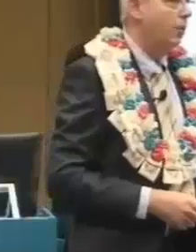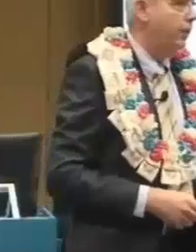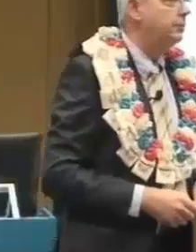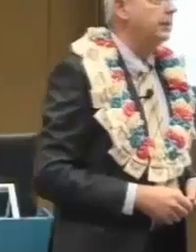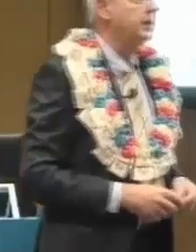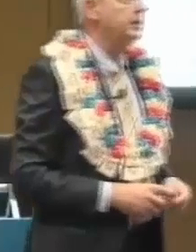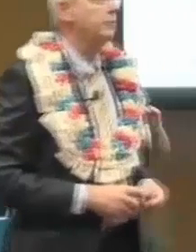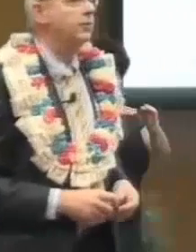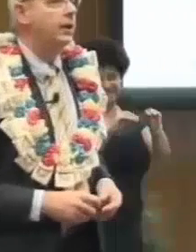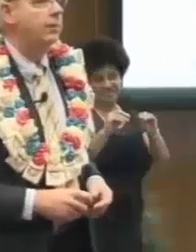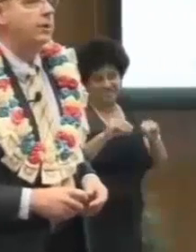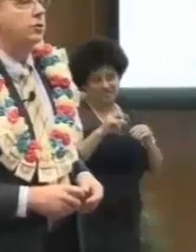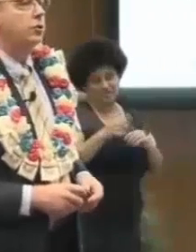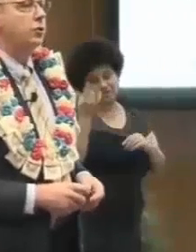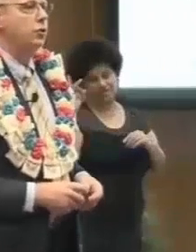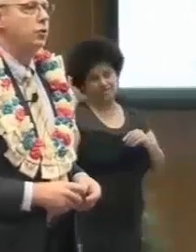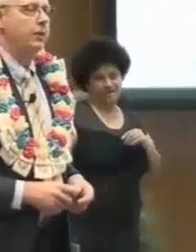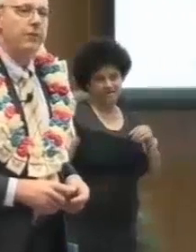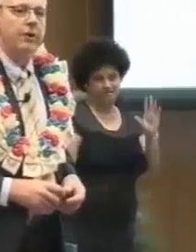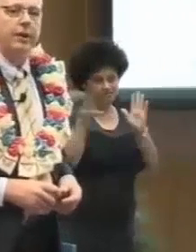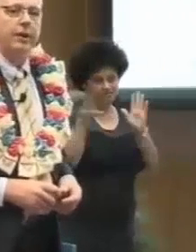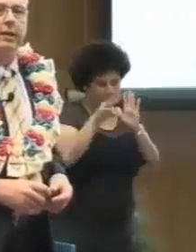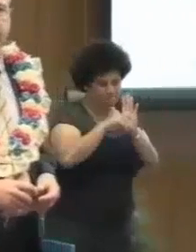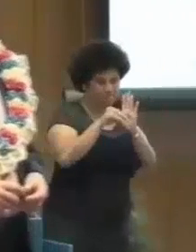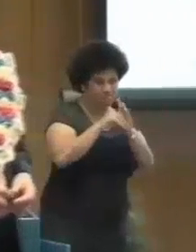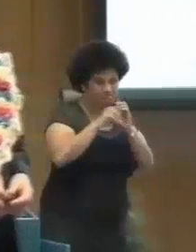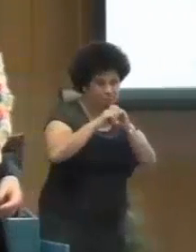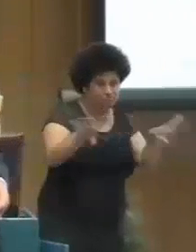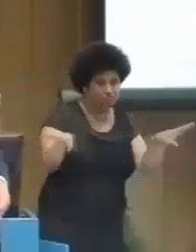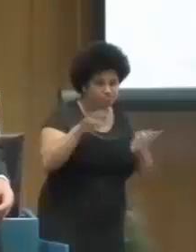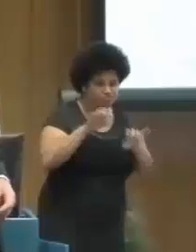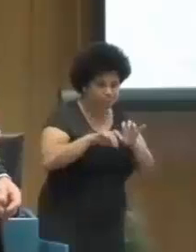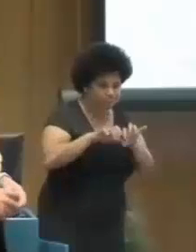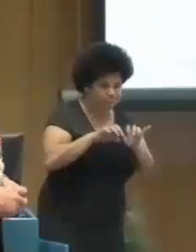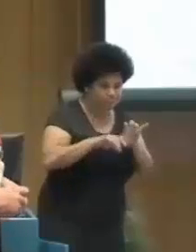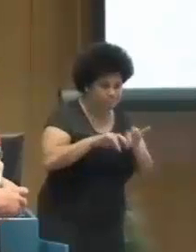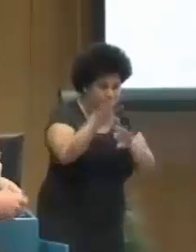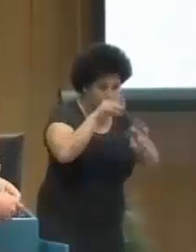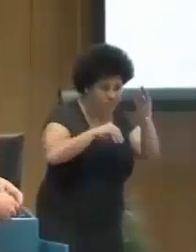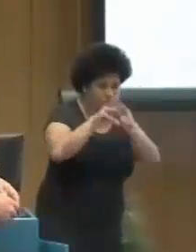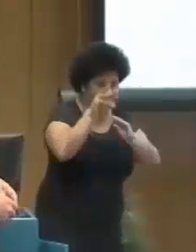is quite an expectation for them to be very engaged in the online space.